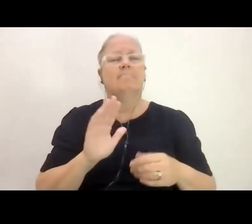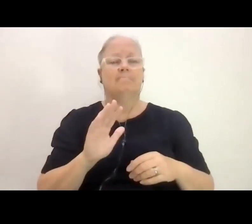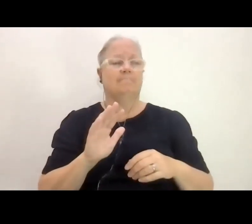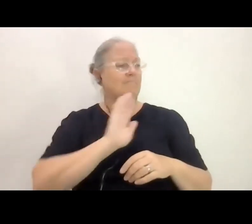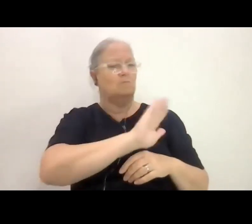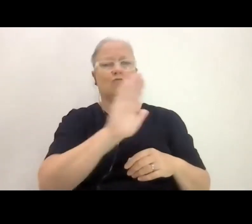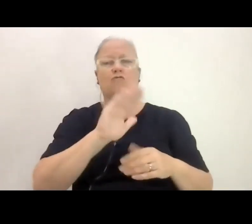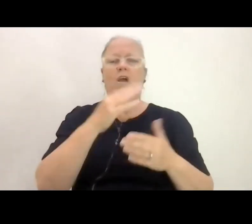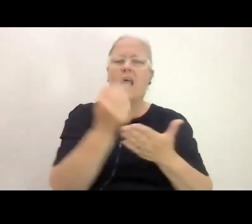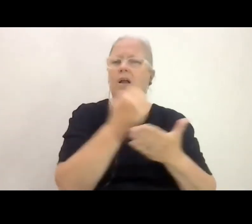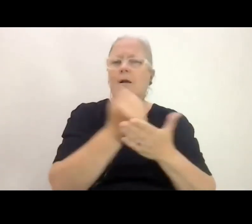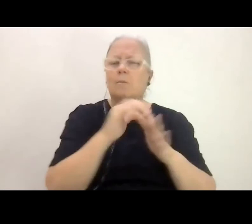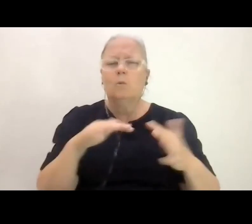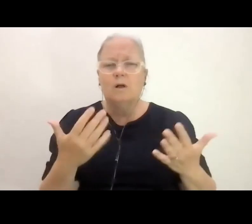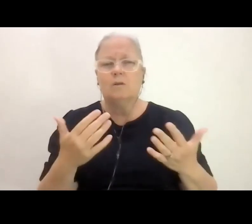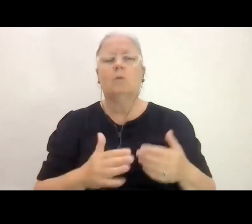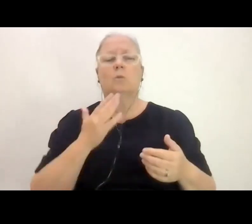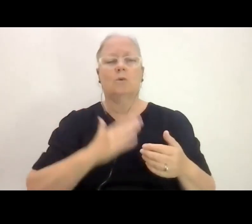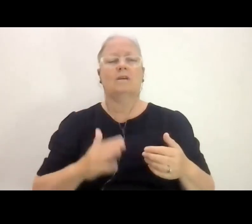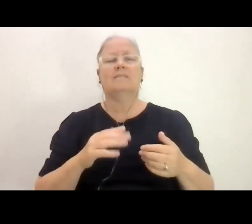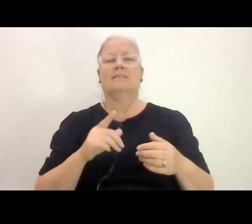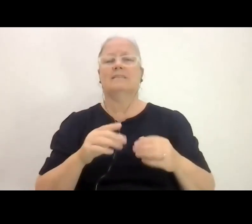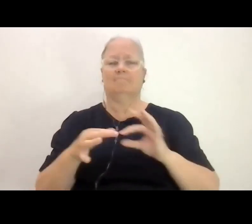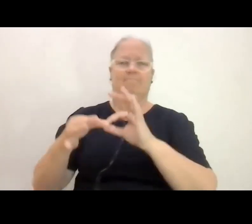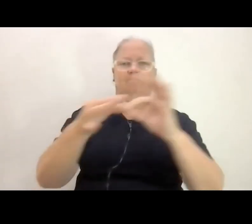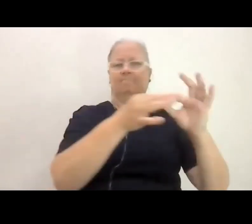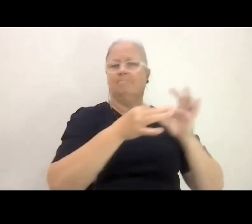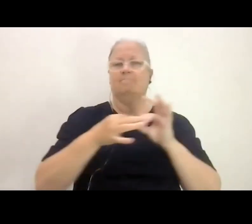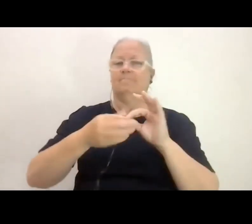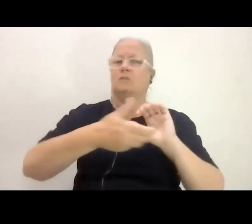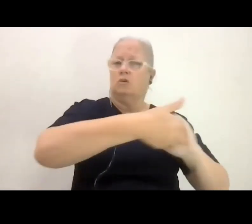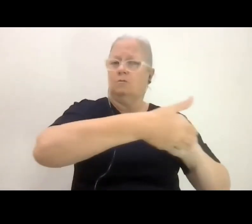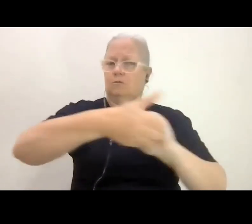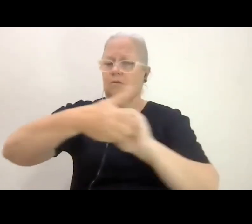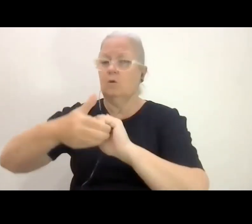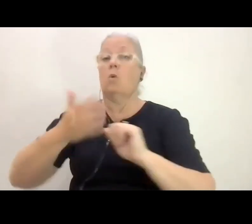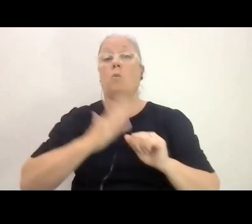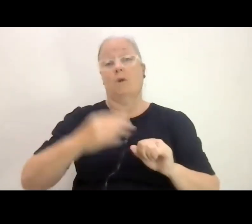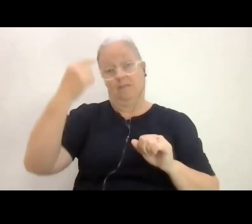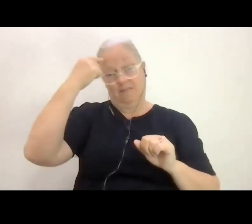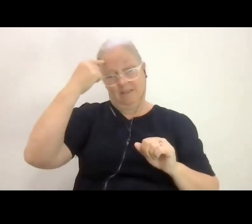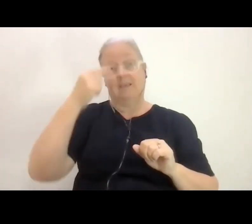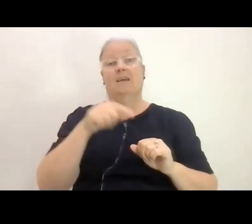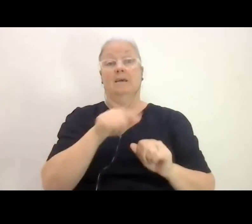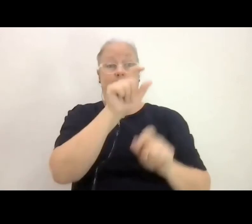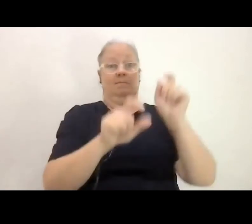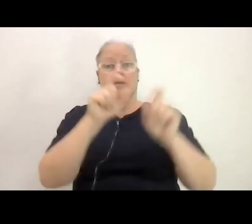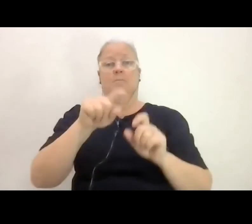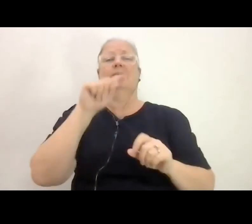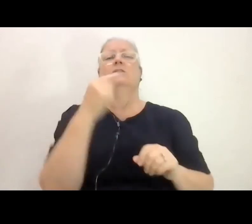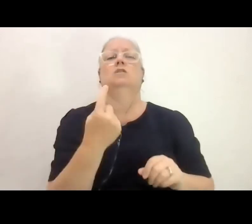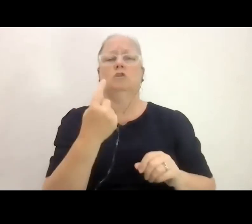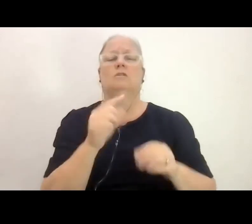fostering multi-sectoral collaboration, and by putting people at the very center of our health interventions. The second